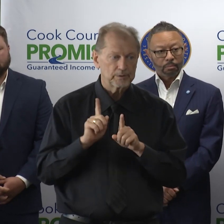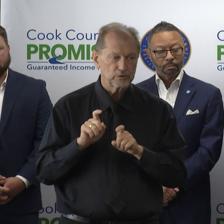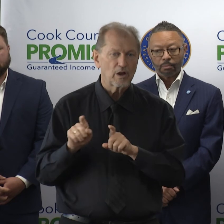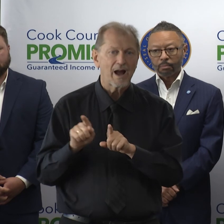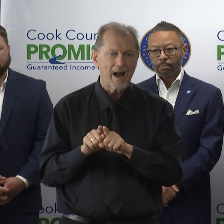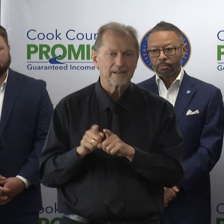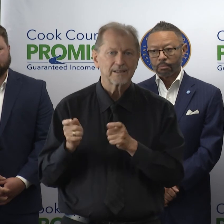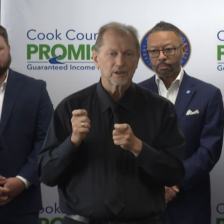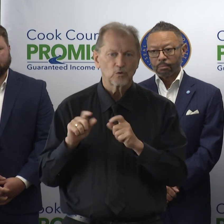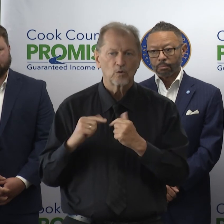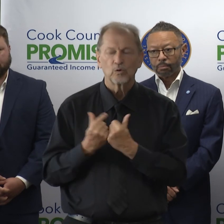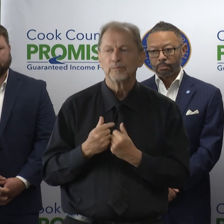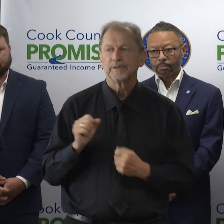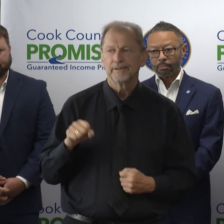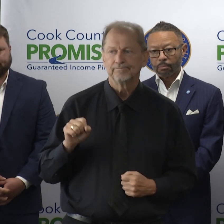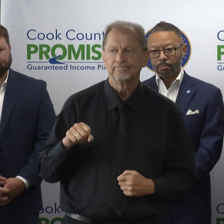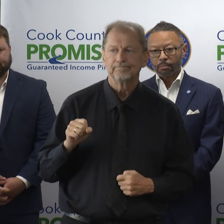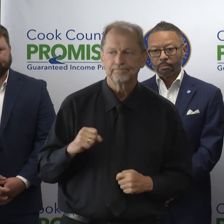That's right. That's correct.